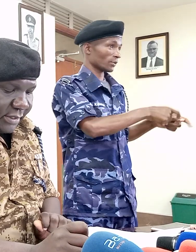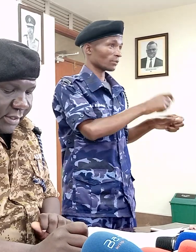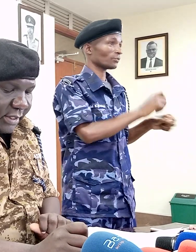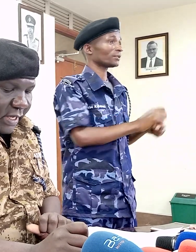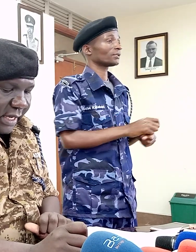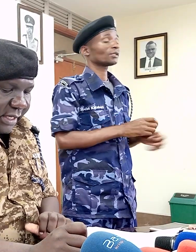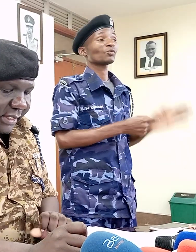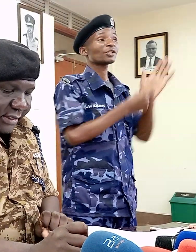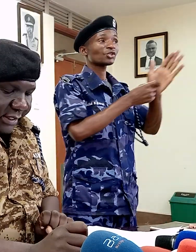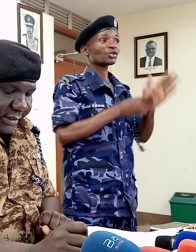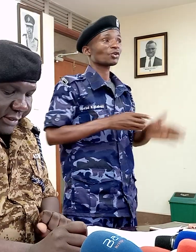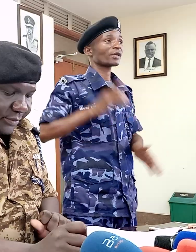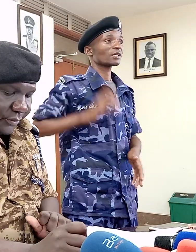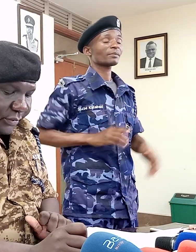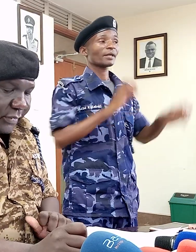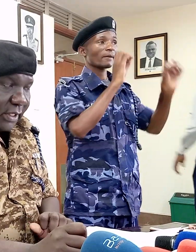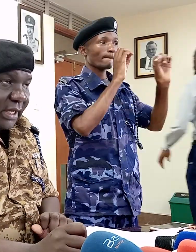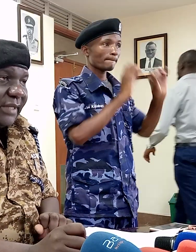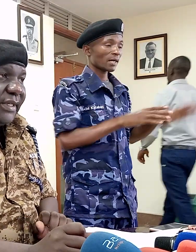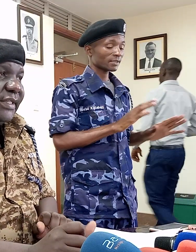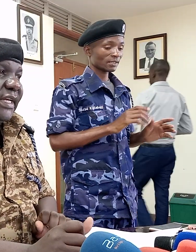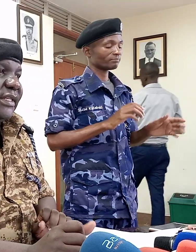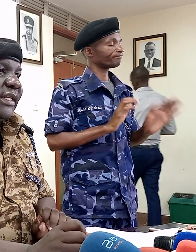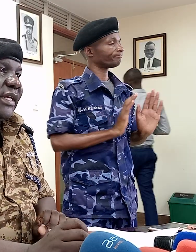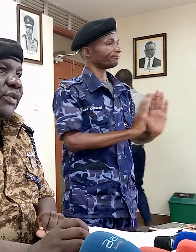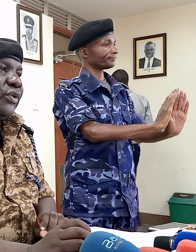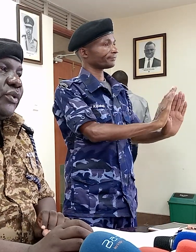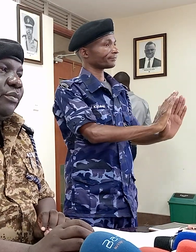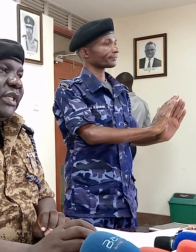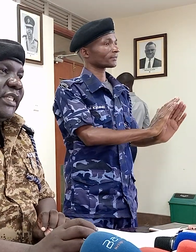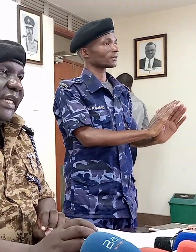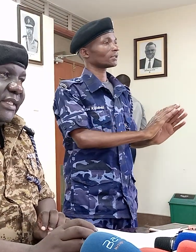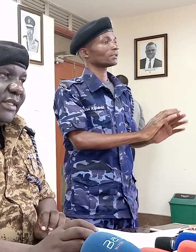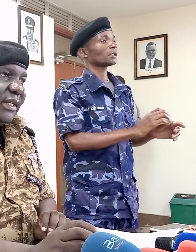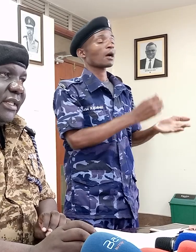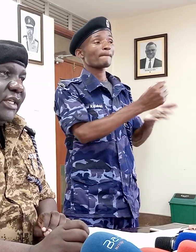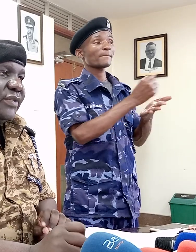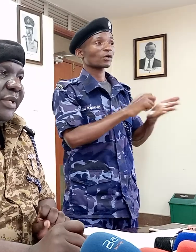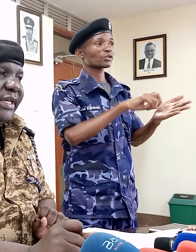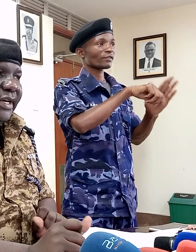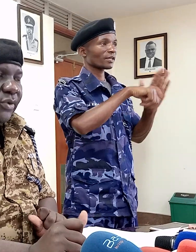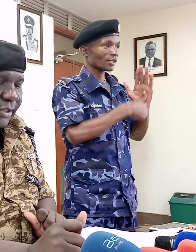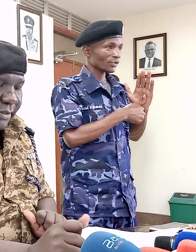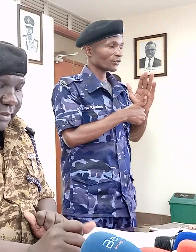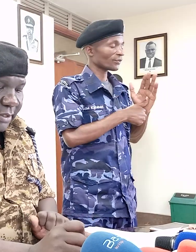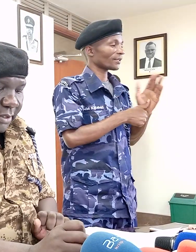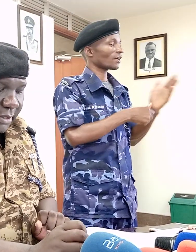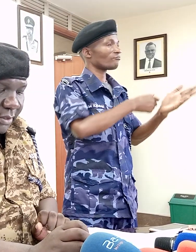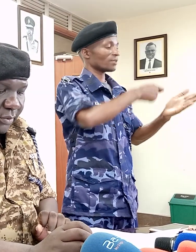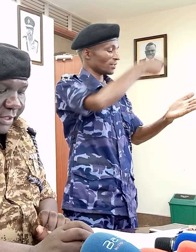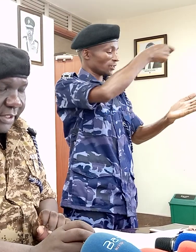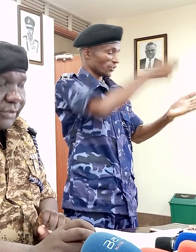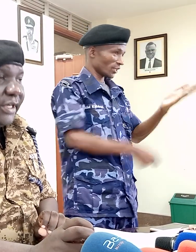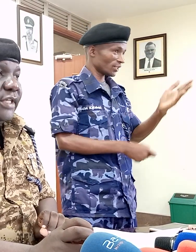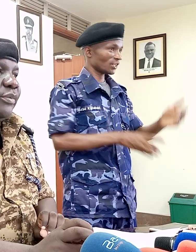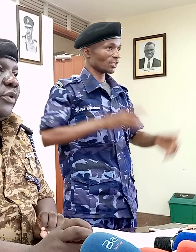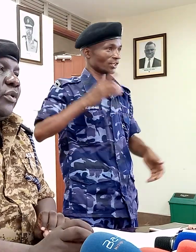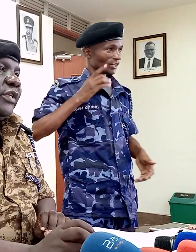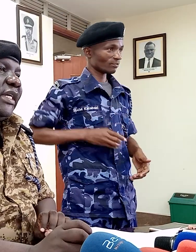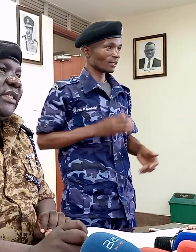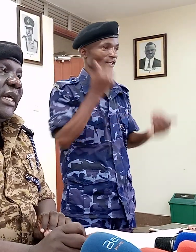indiscipline and negligence. As a result, he has also been charged in the disciplinary court with